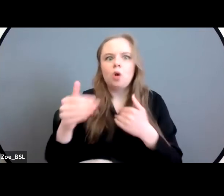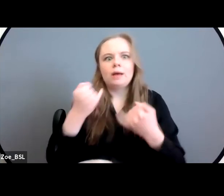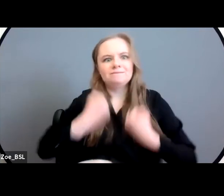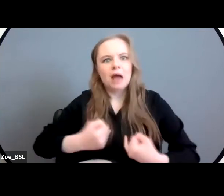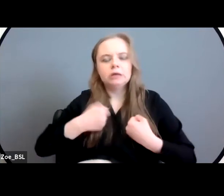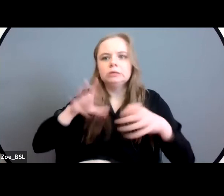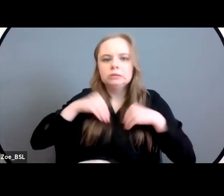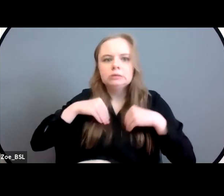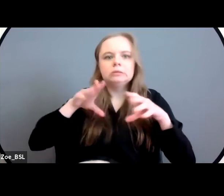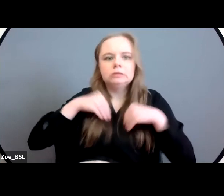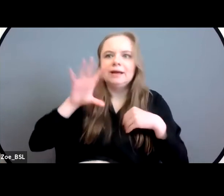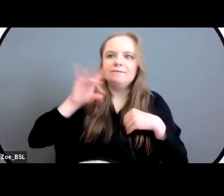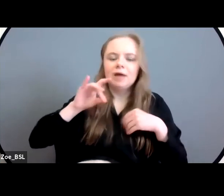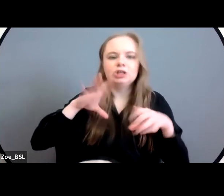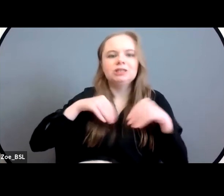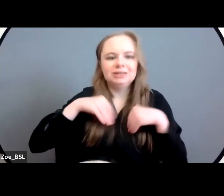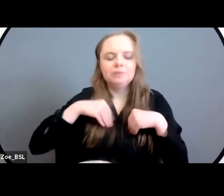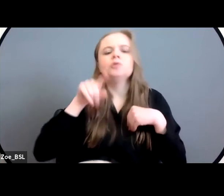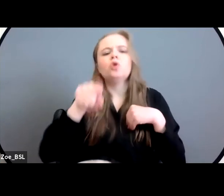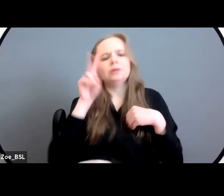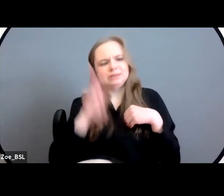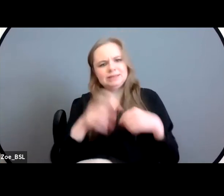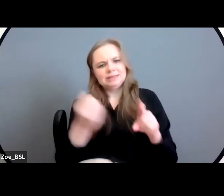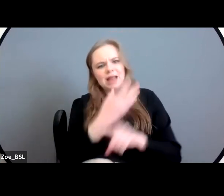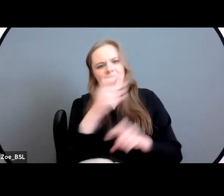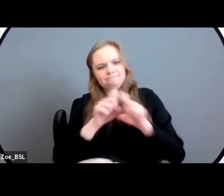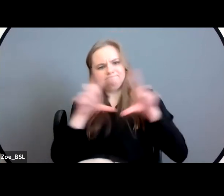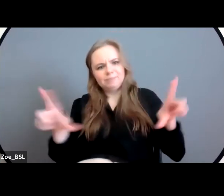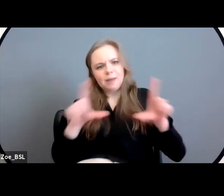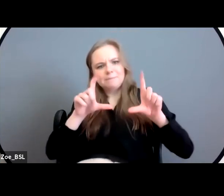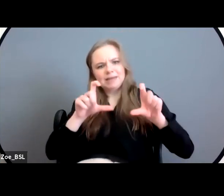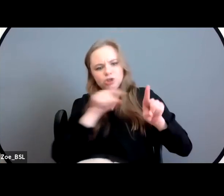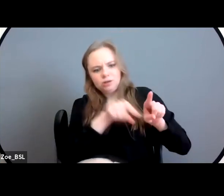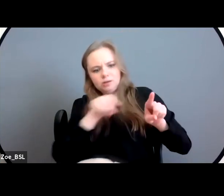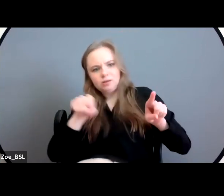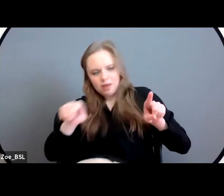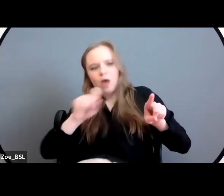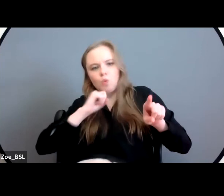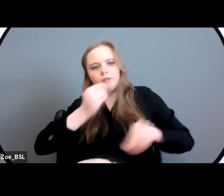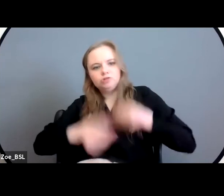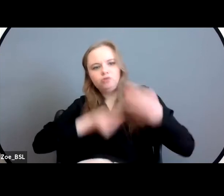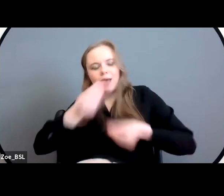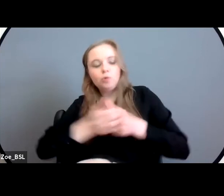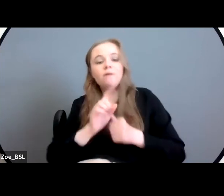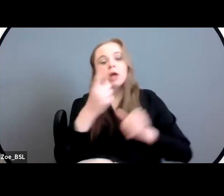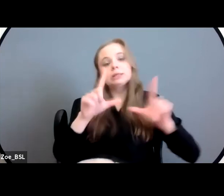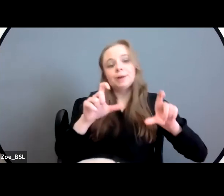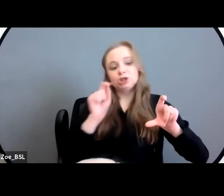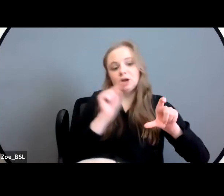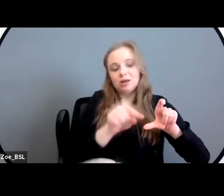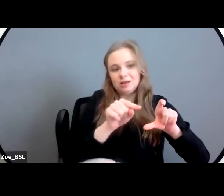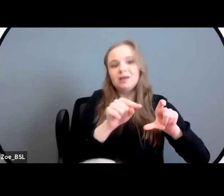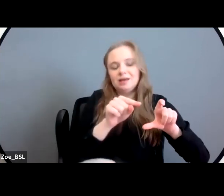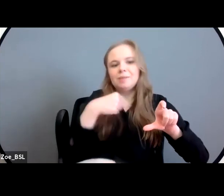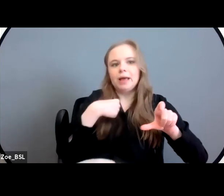talk to you about the pictures at the bottom of this slide, and I will describe them. So the first picture is a picture of